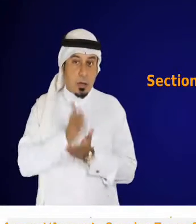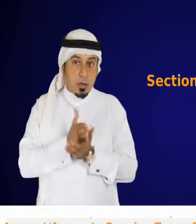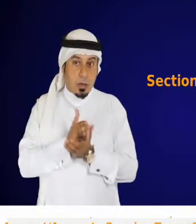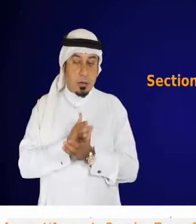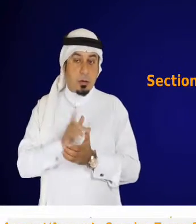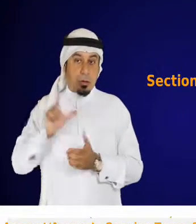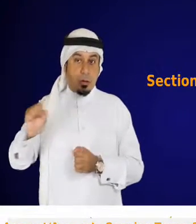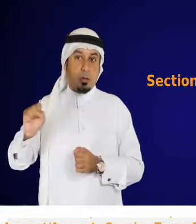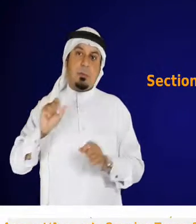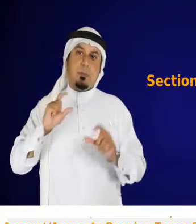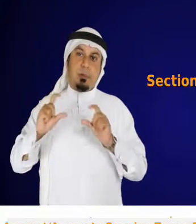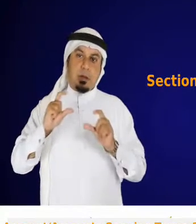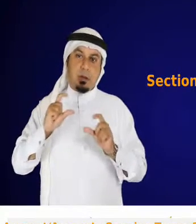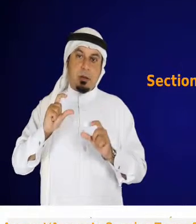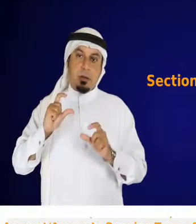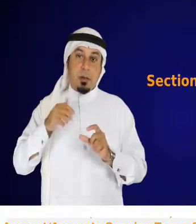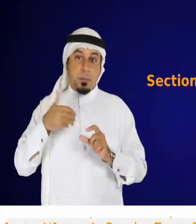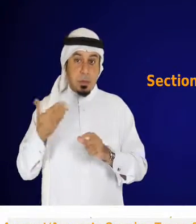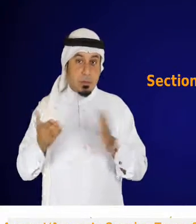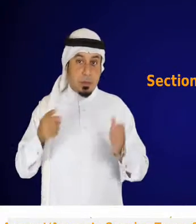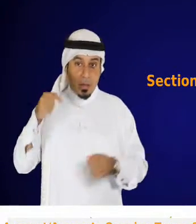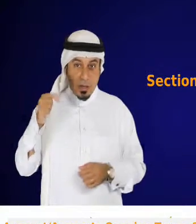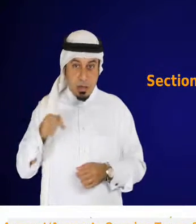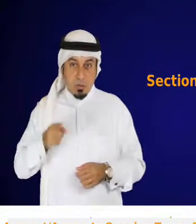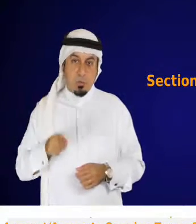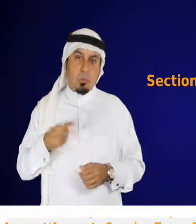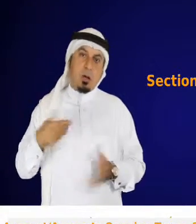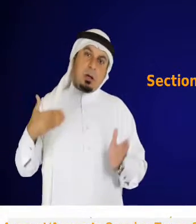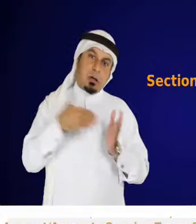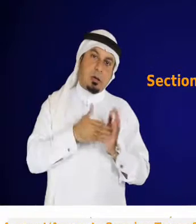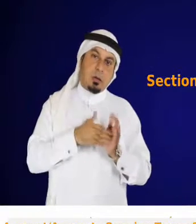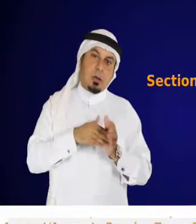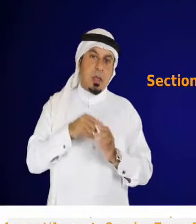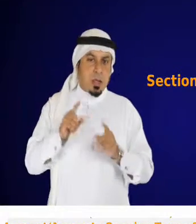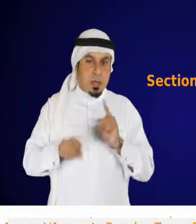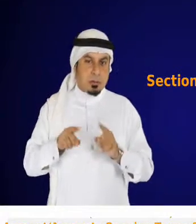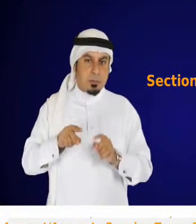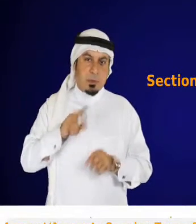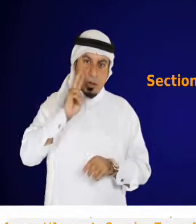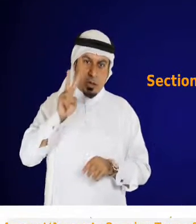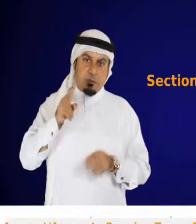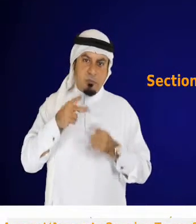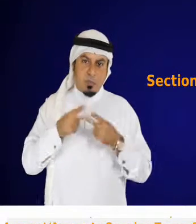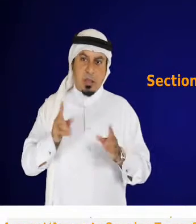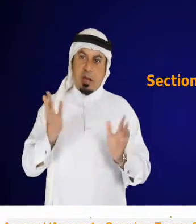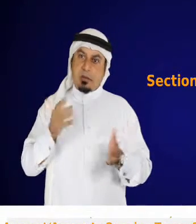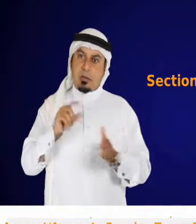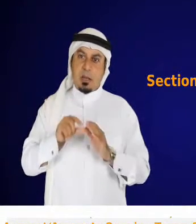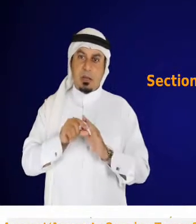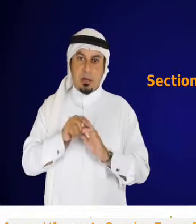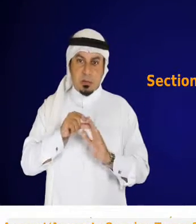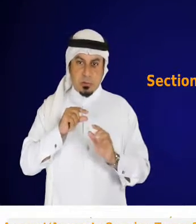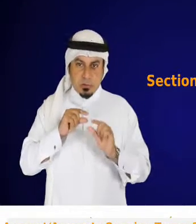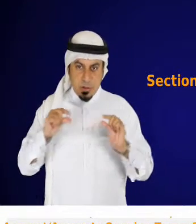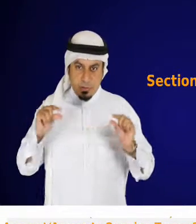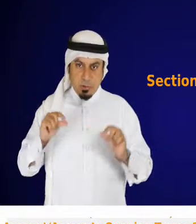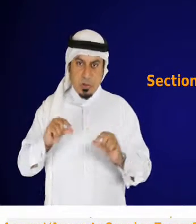'31. The bank from time to time at its discretion open further accounts in Qatar Riyal or any currency if it is deemed necessary